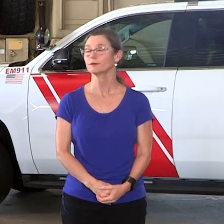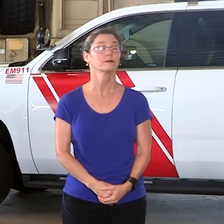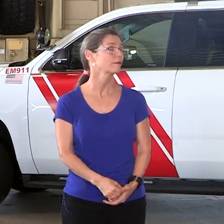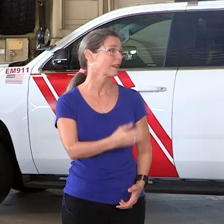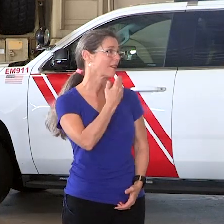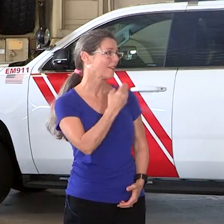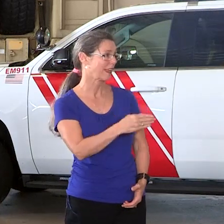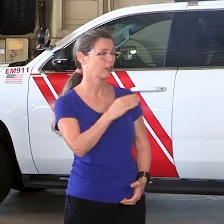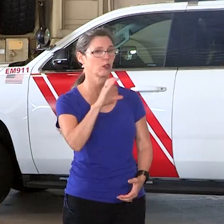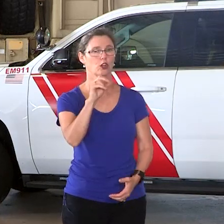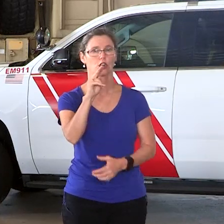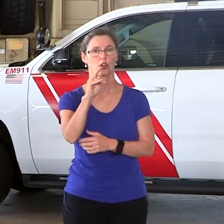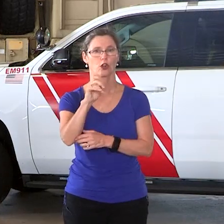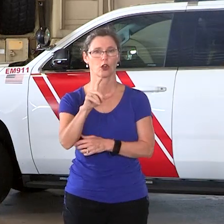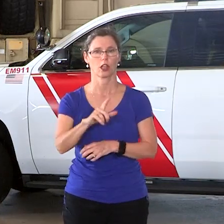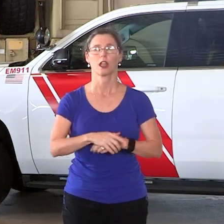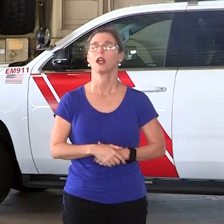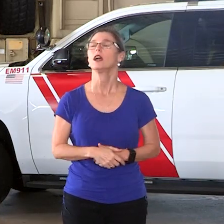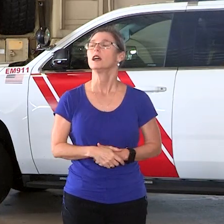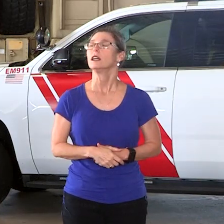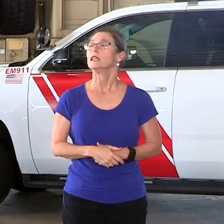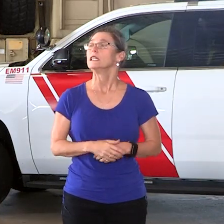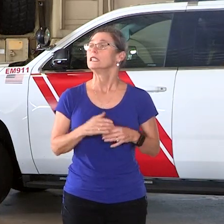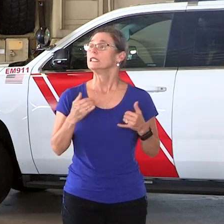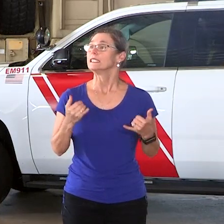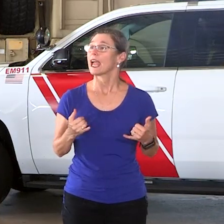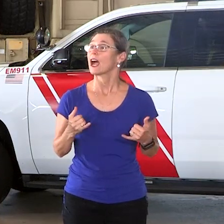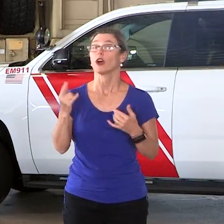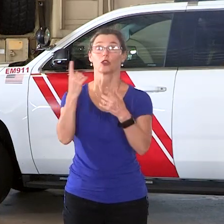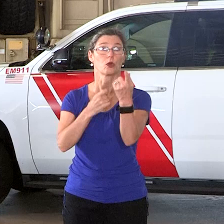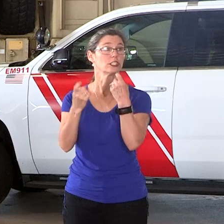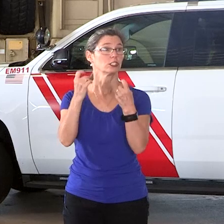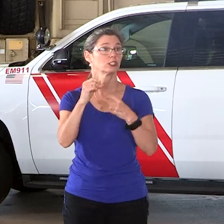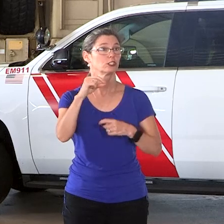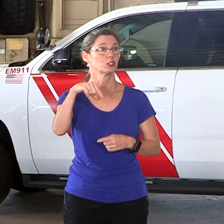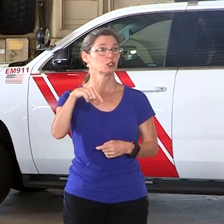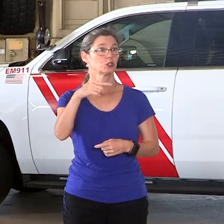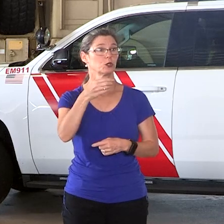Thank you, Colonel. Now we'd like to get any questions and answers